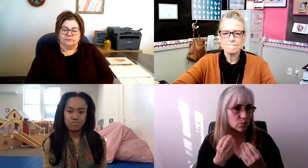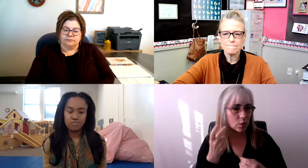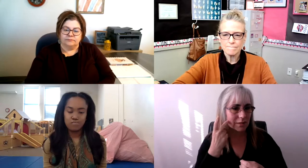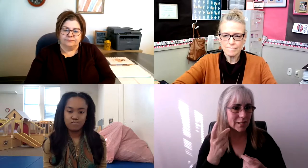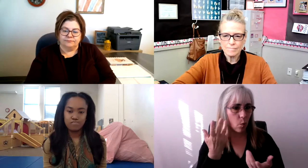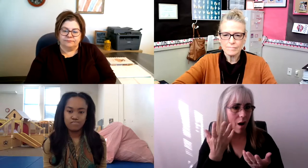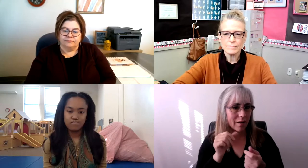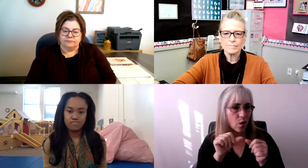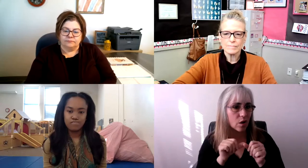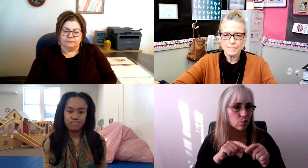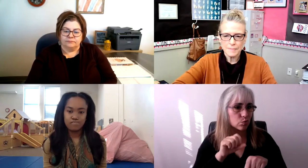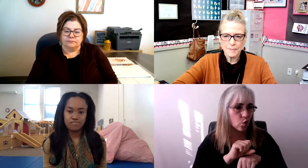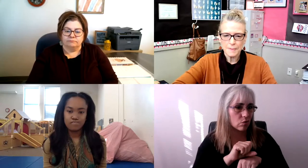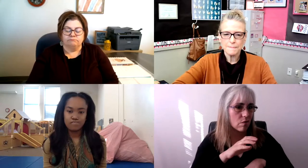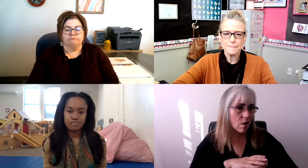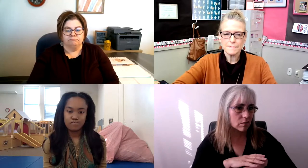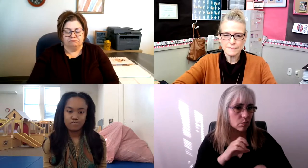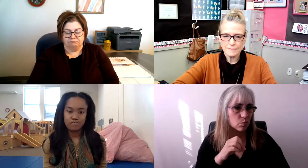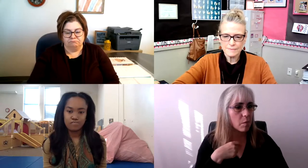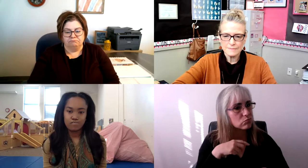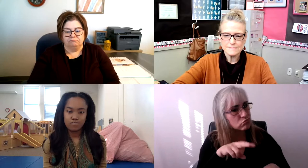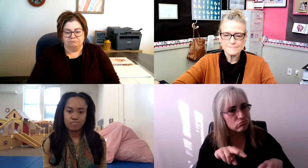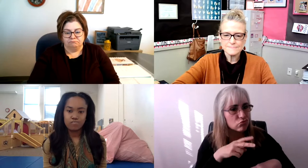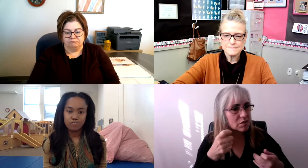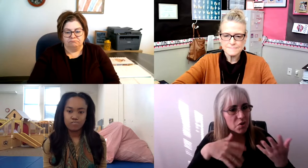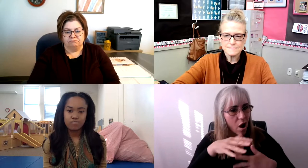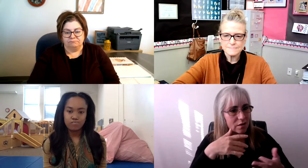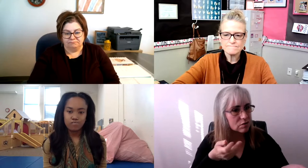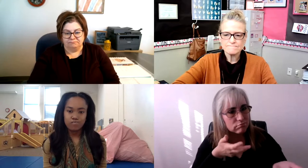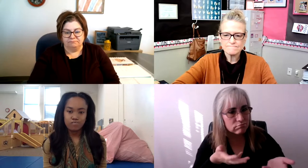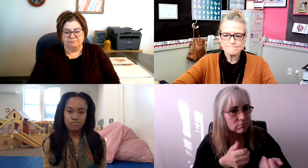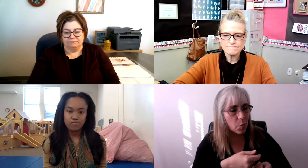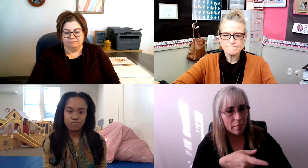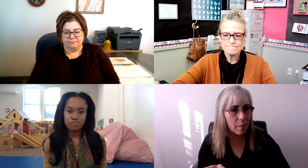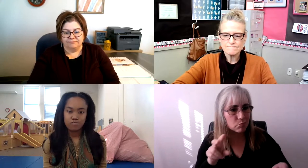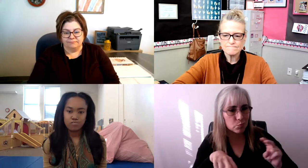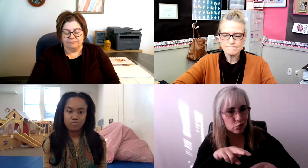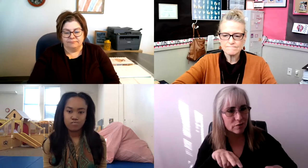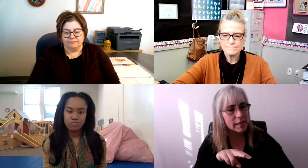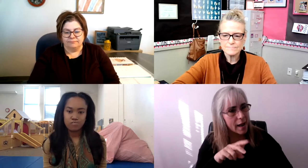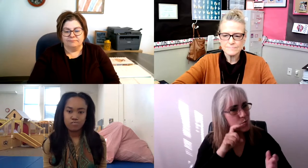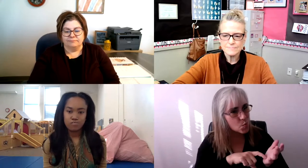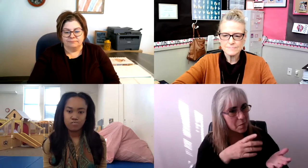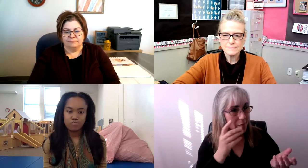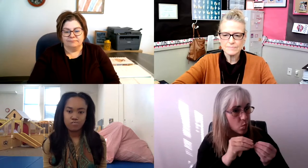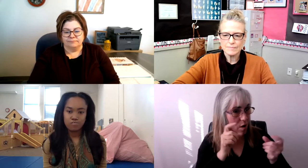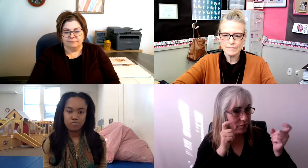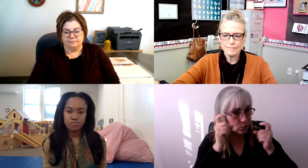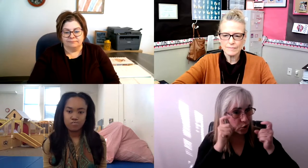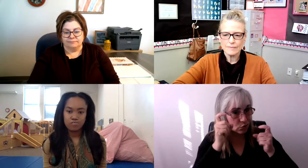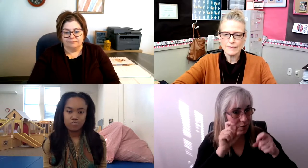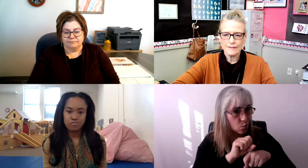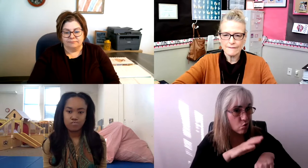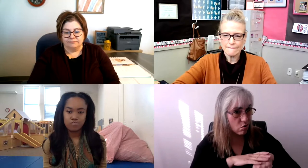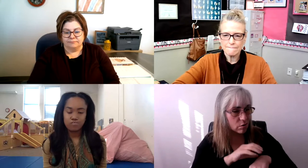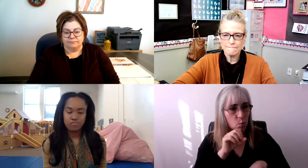ability to evaluate and observe family, you know, the family, and figure out what areas to work on.